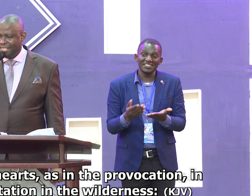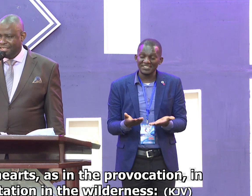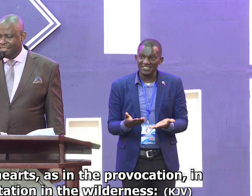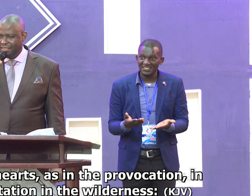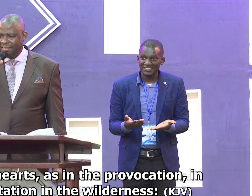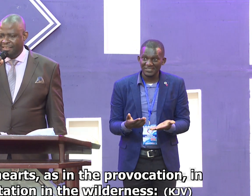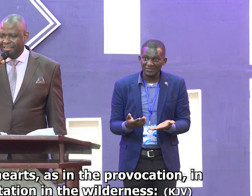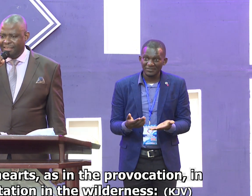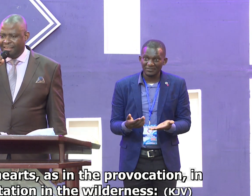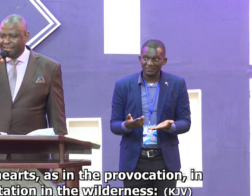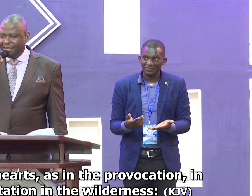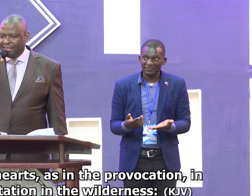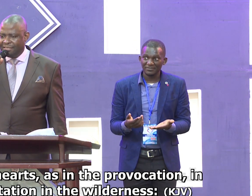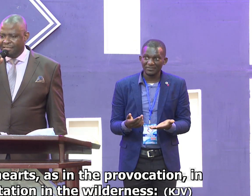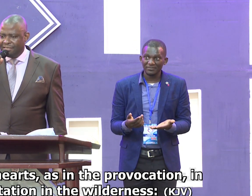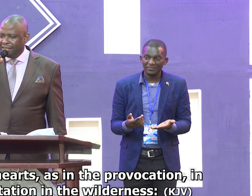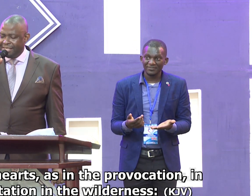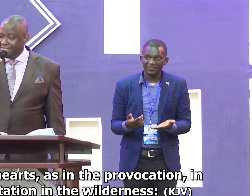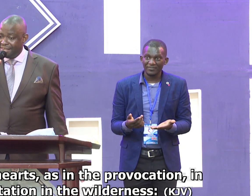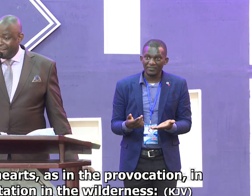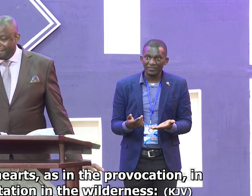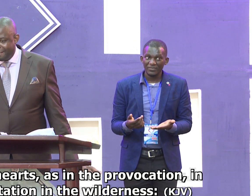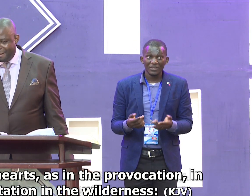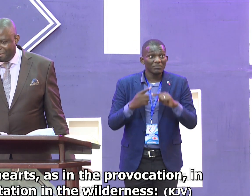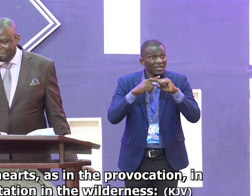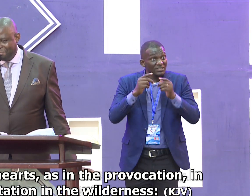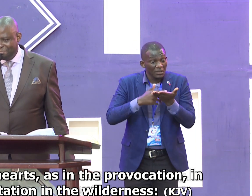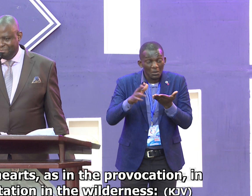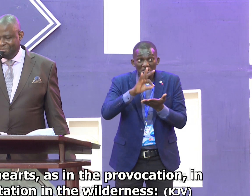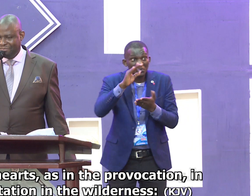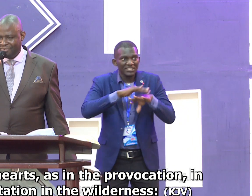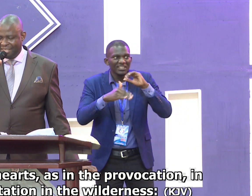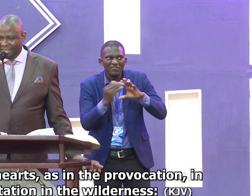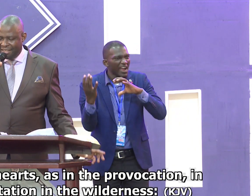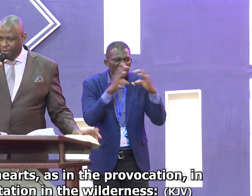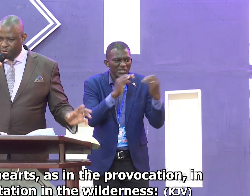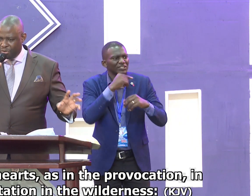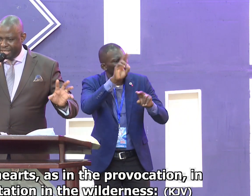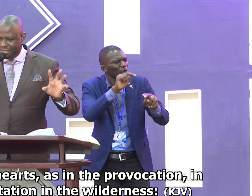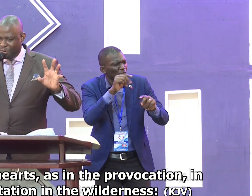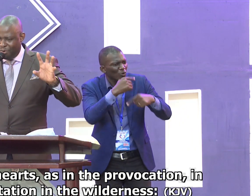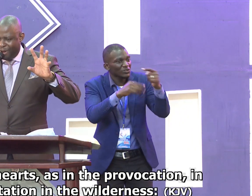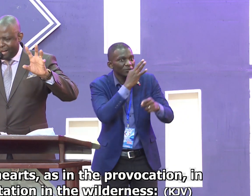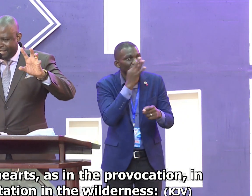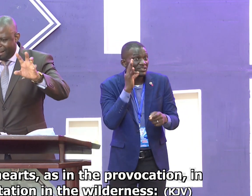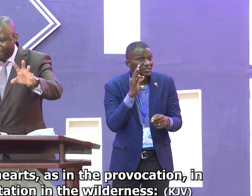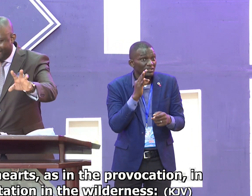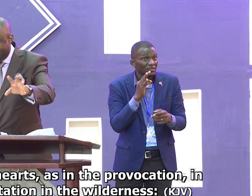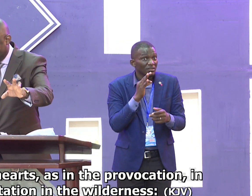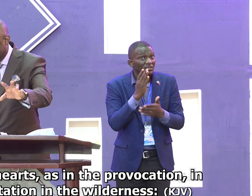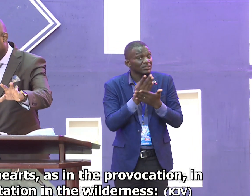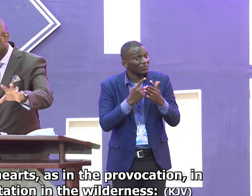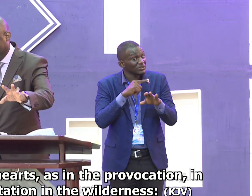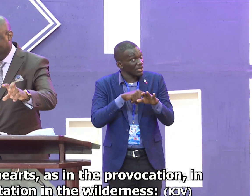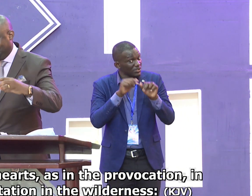perhaps I will fast next week. Ati takayana nawe. He does not argue with you. Okusoka kisobola okuba nga